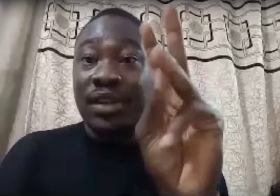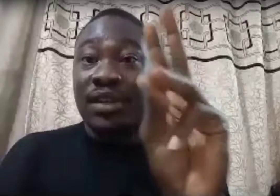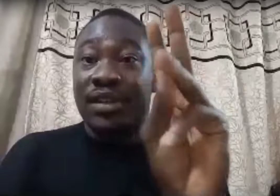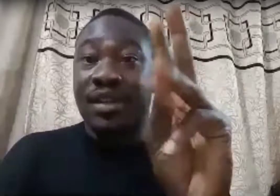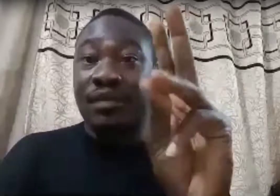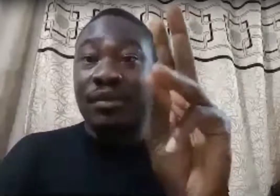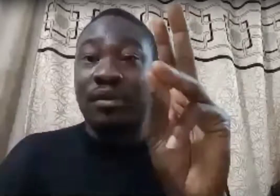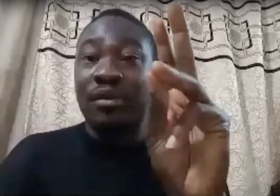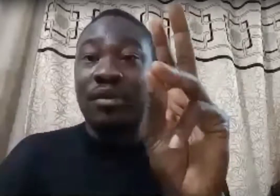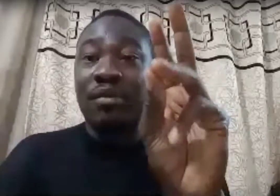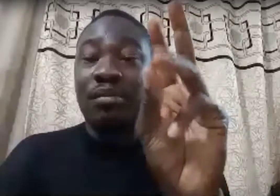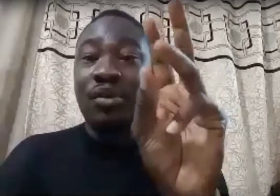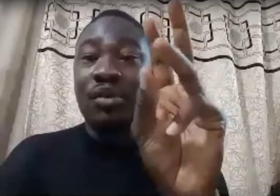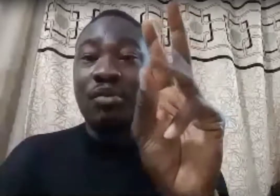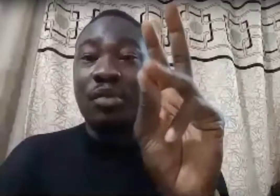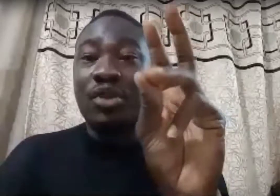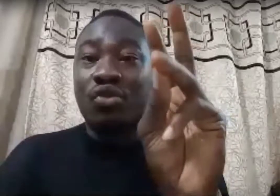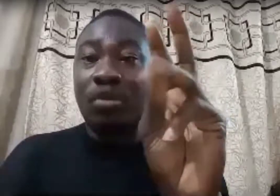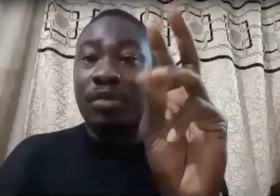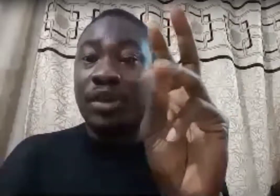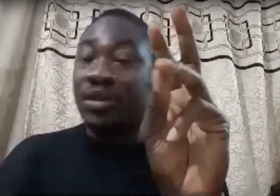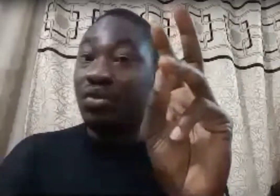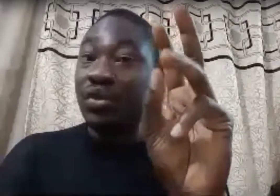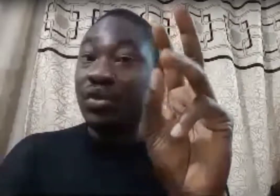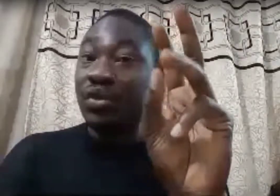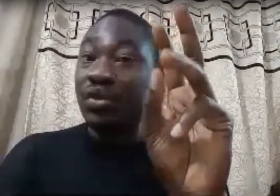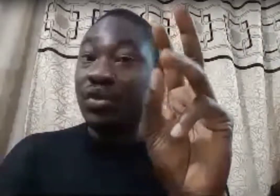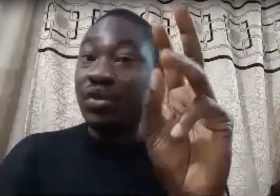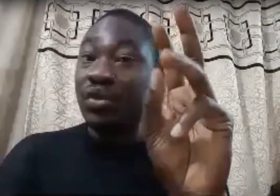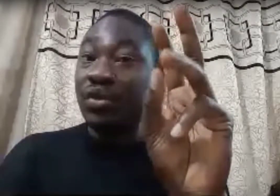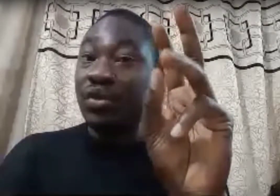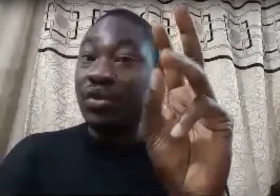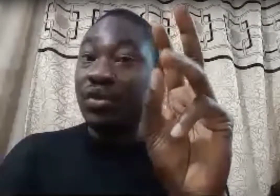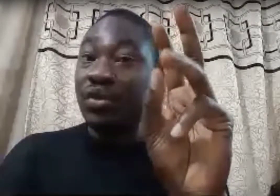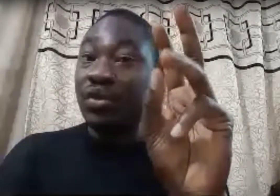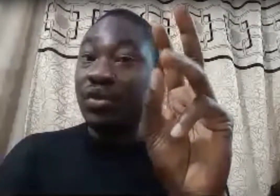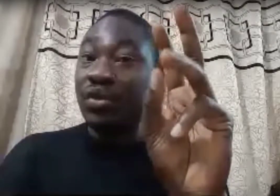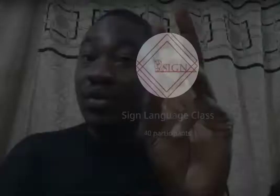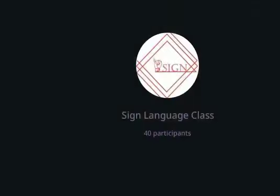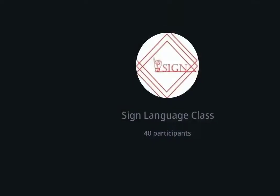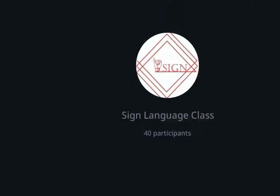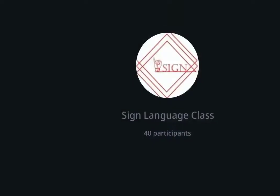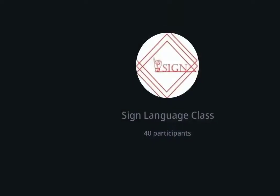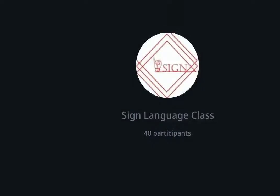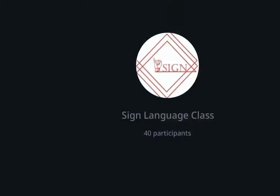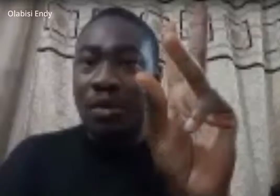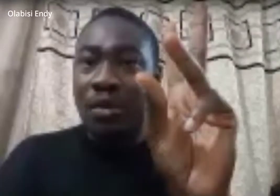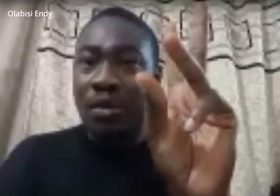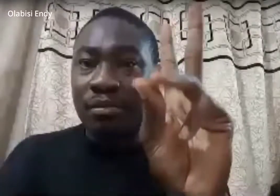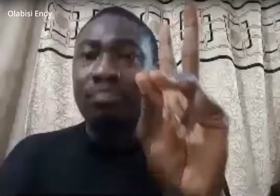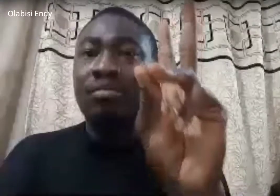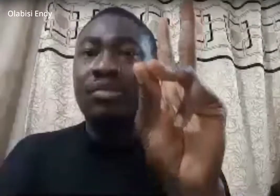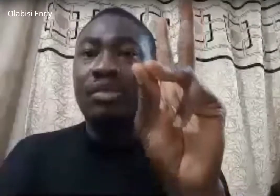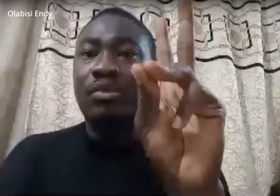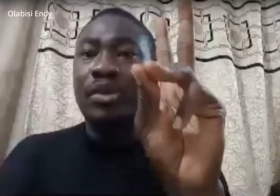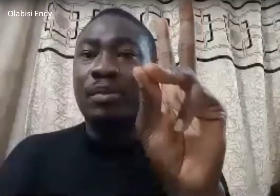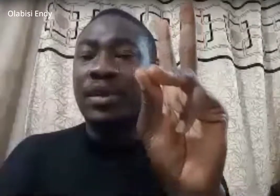rub this, you know you're signing 17. Just place it on the thumb. The moment you place it there, everyone understands